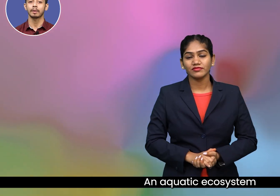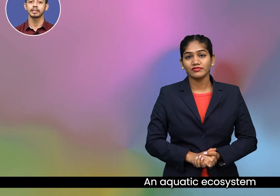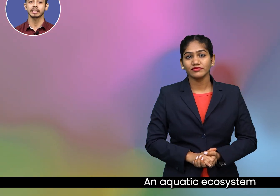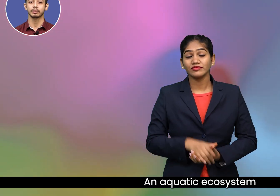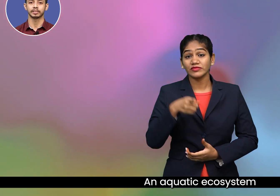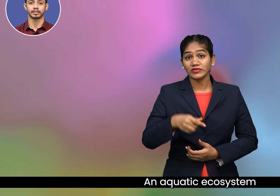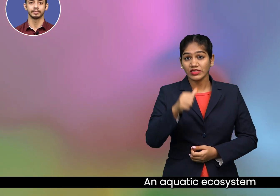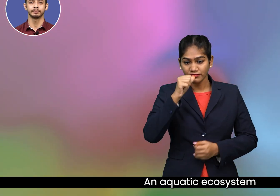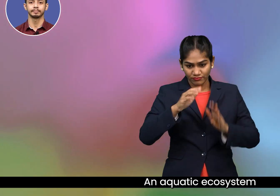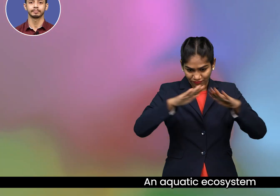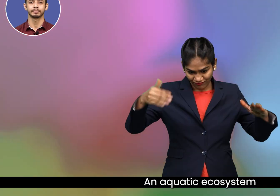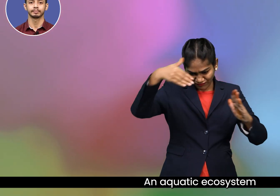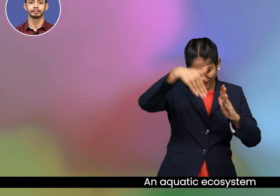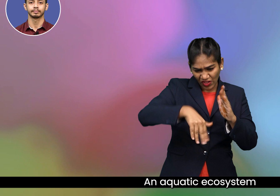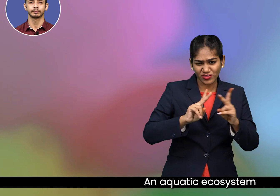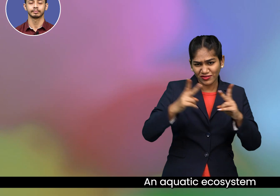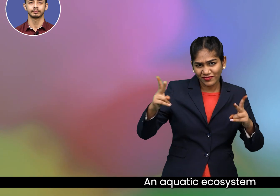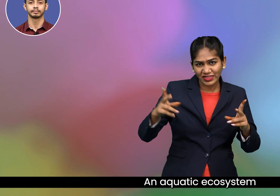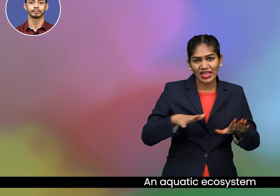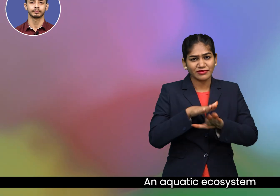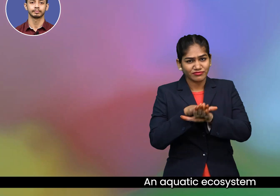An aquatic ecosystem